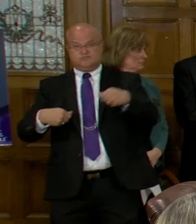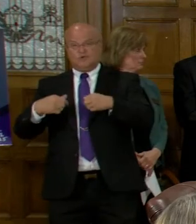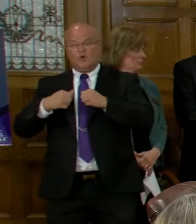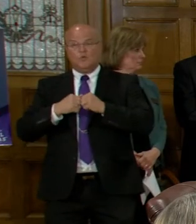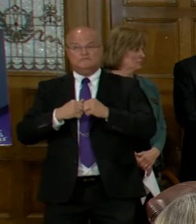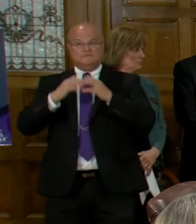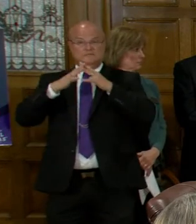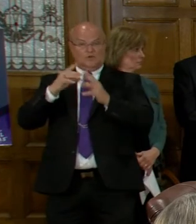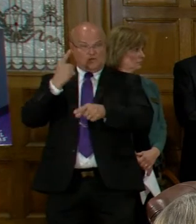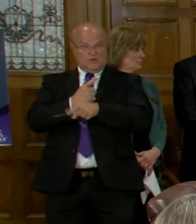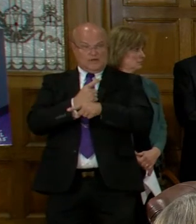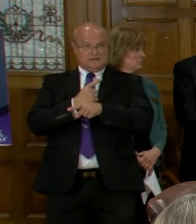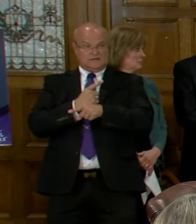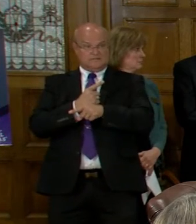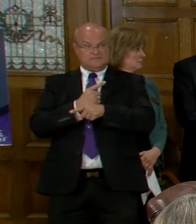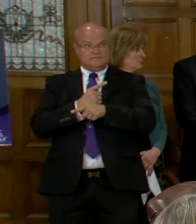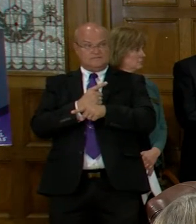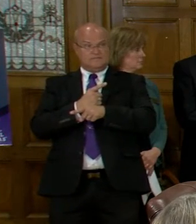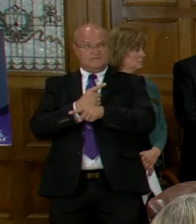it's operational,